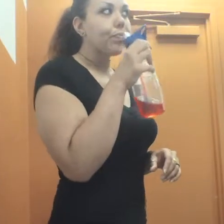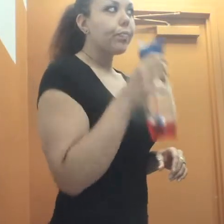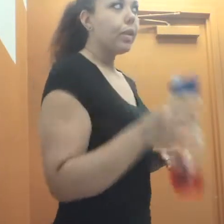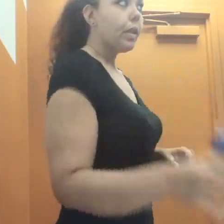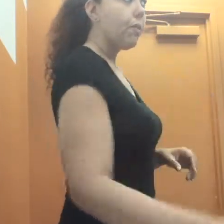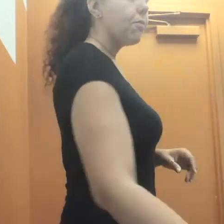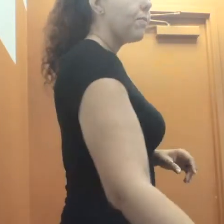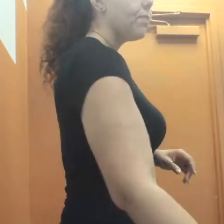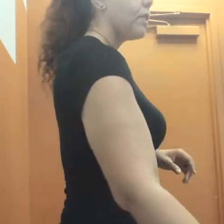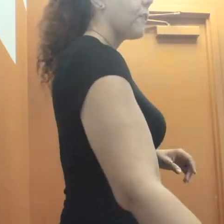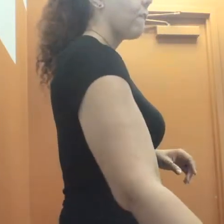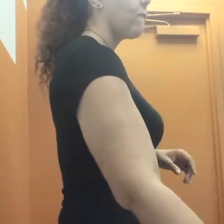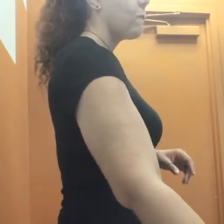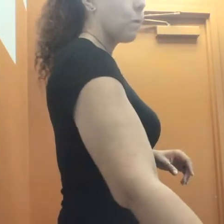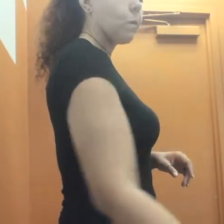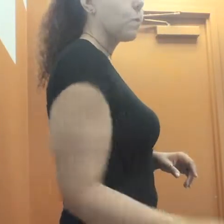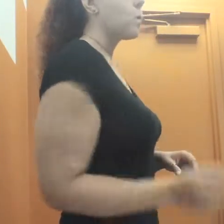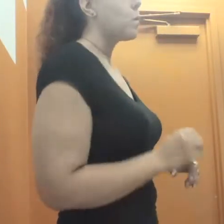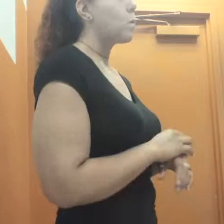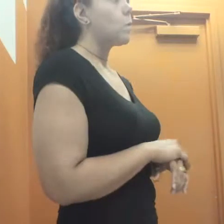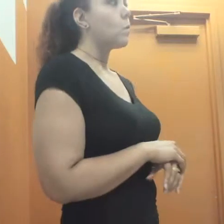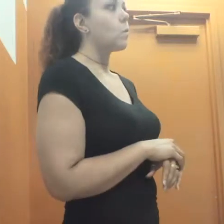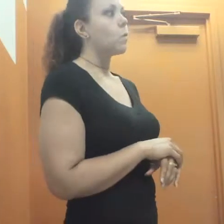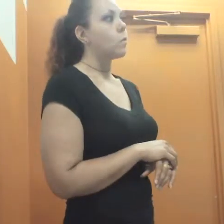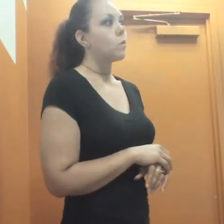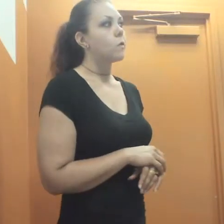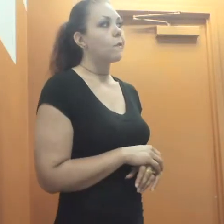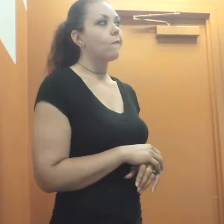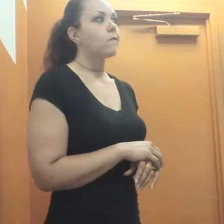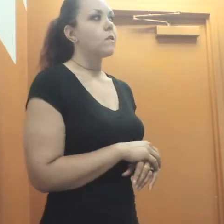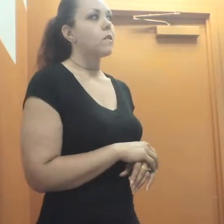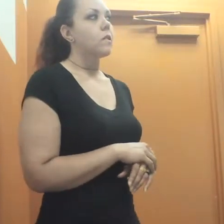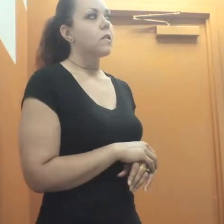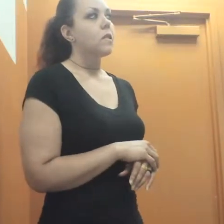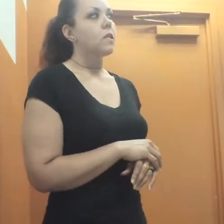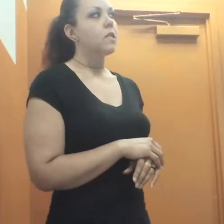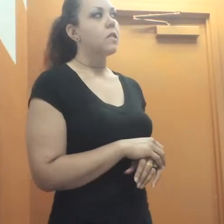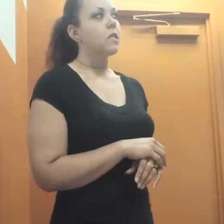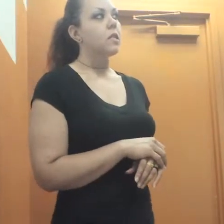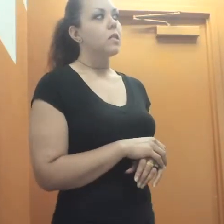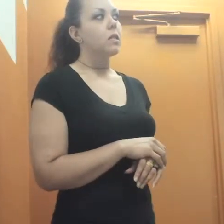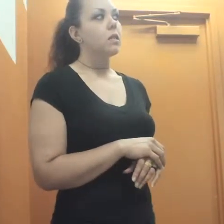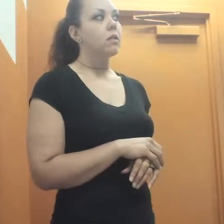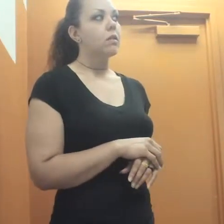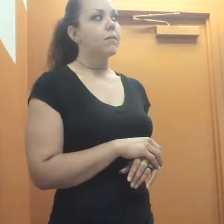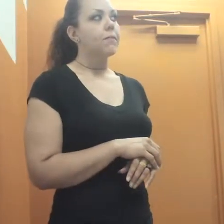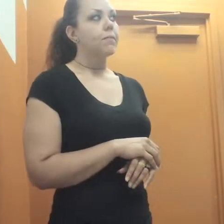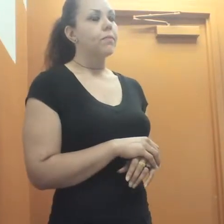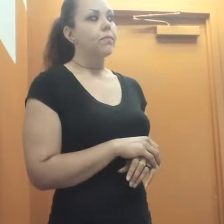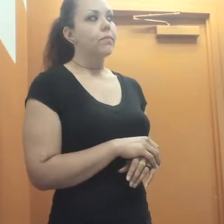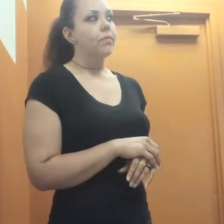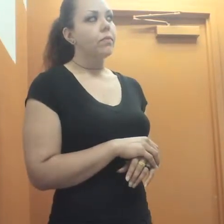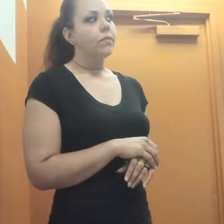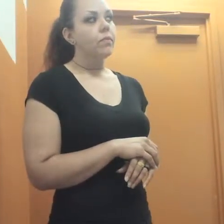Okay, so if this is a tongue, you're going to dip on the 4 corners. You don't want to try to do this. You don't want to put